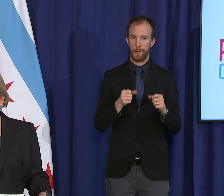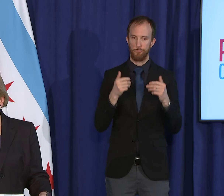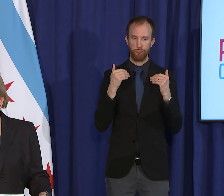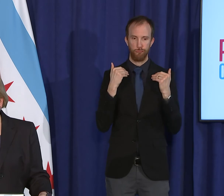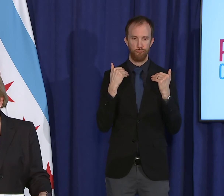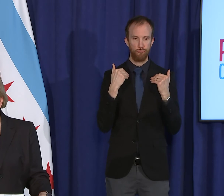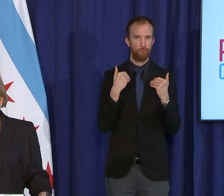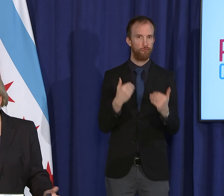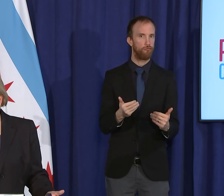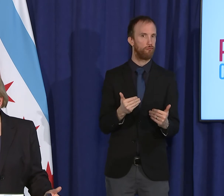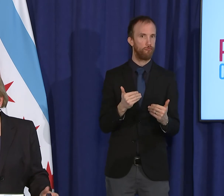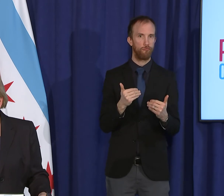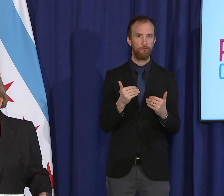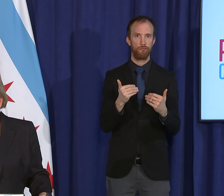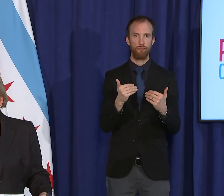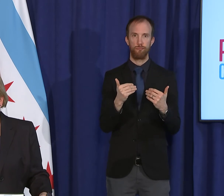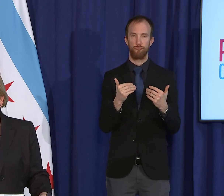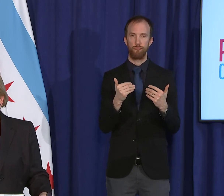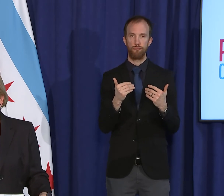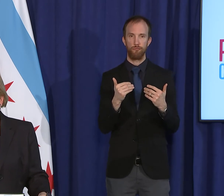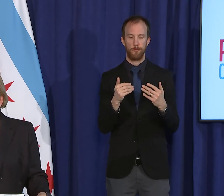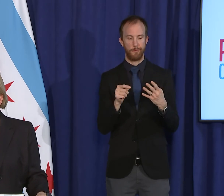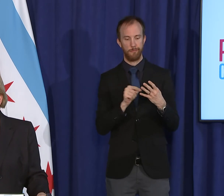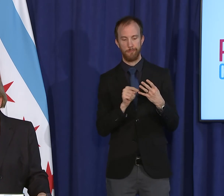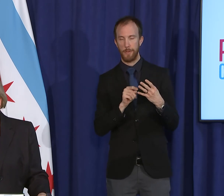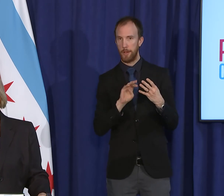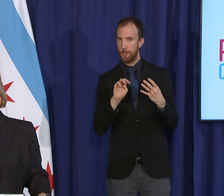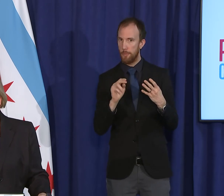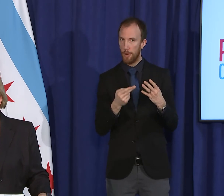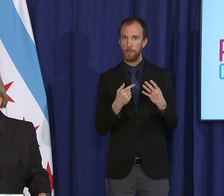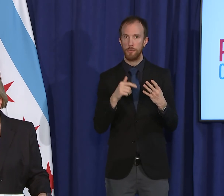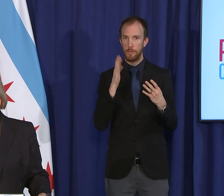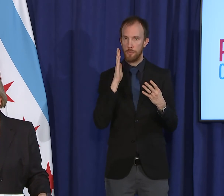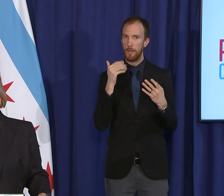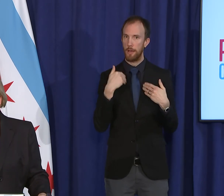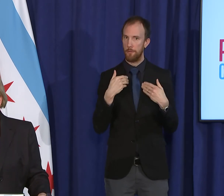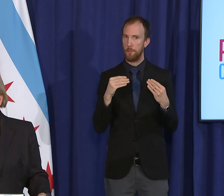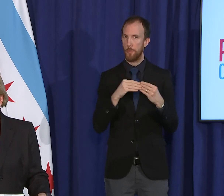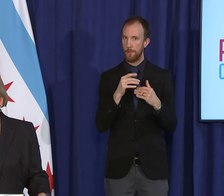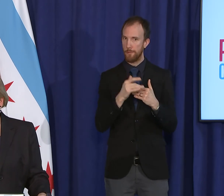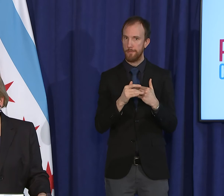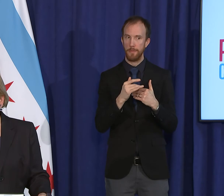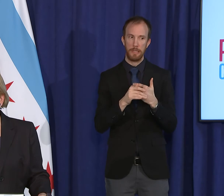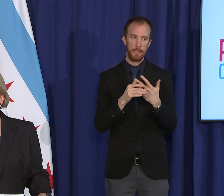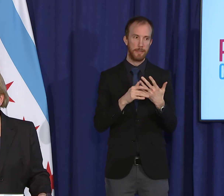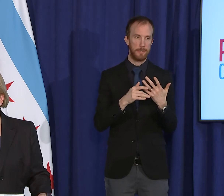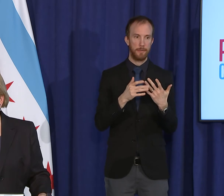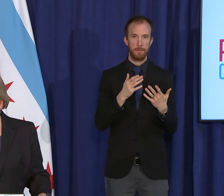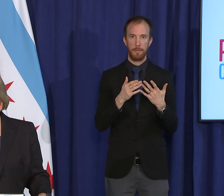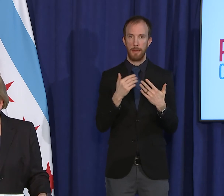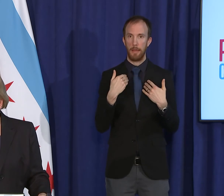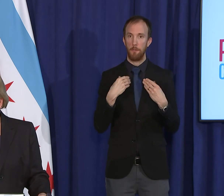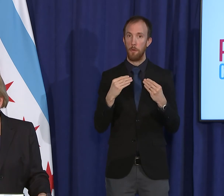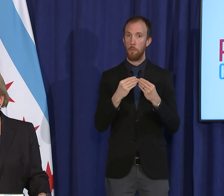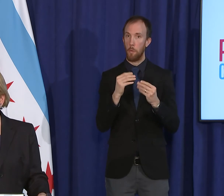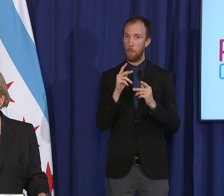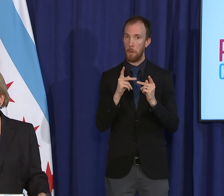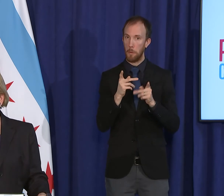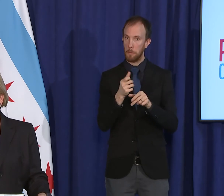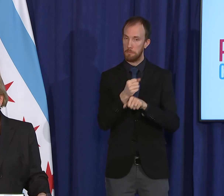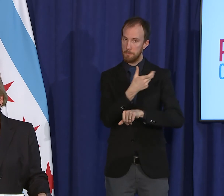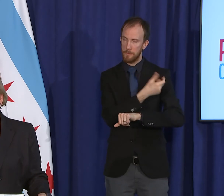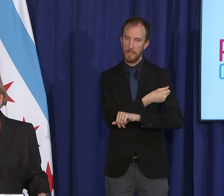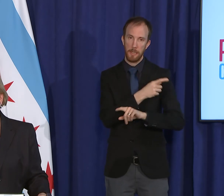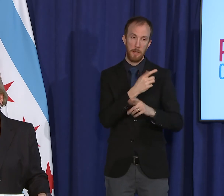ahead likely at the end of March, as we have been planning. We may be able to move sooner than that. It depends on what our vaccine supply is